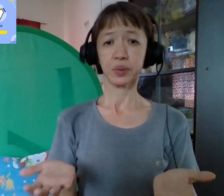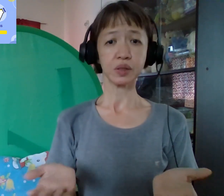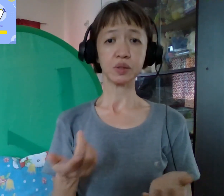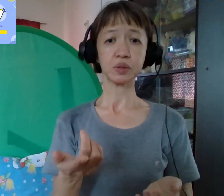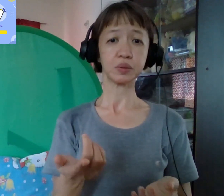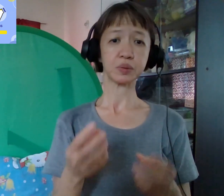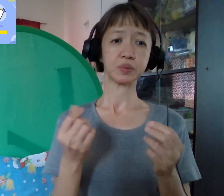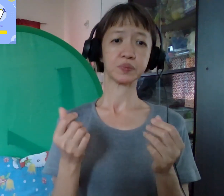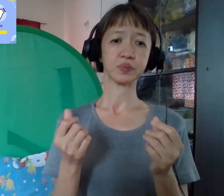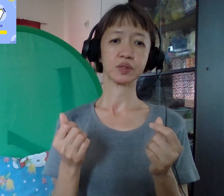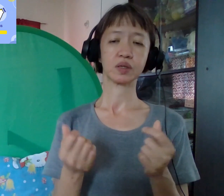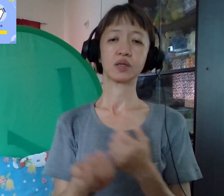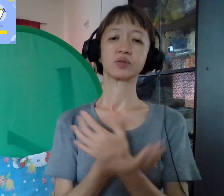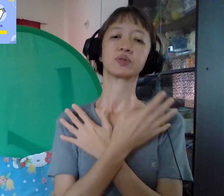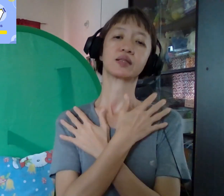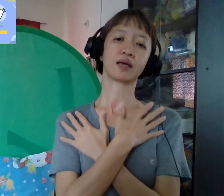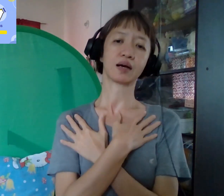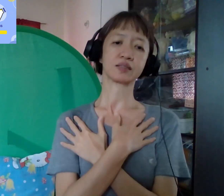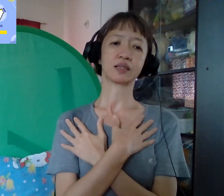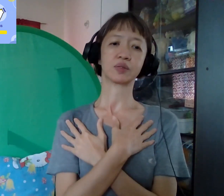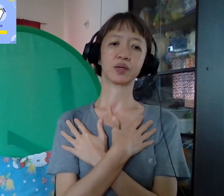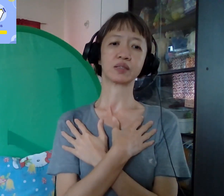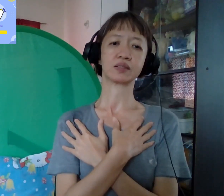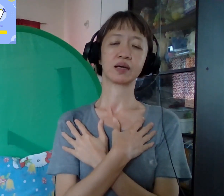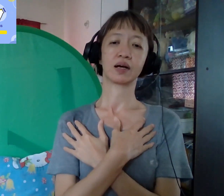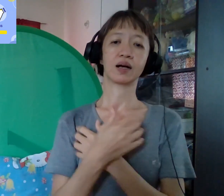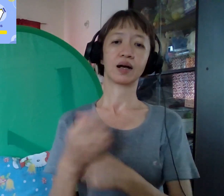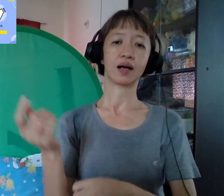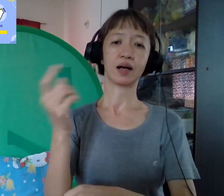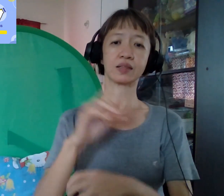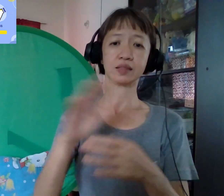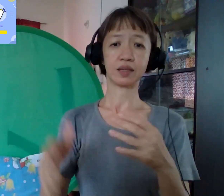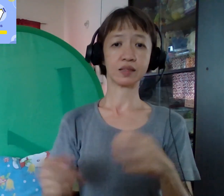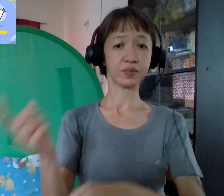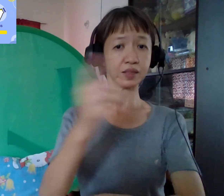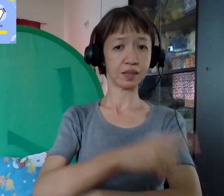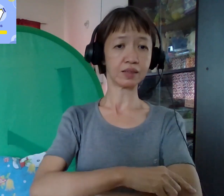What do you do to relax and unwind at the end of the day?